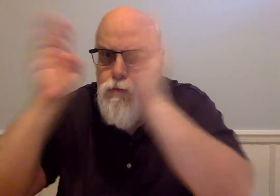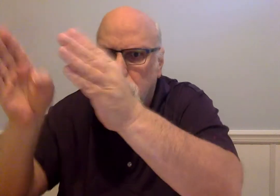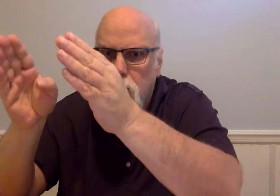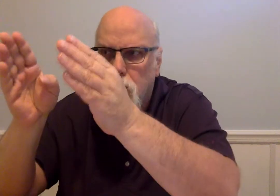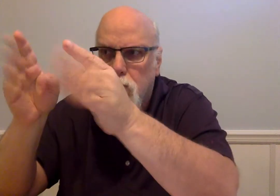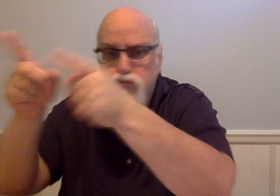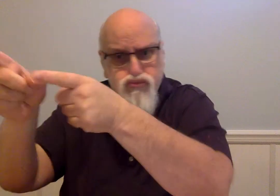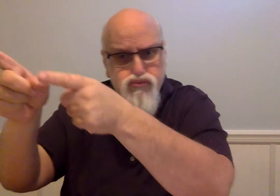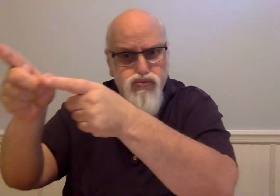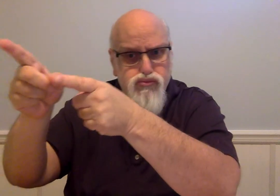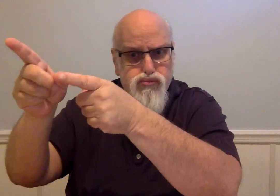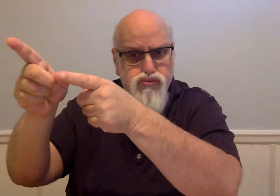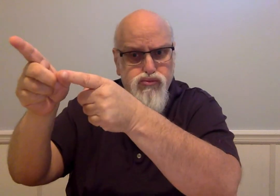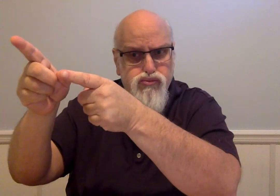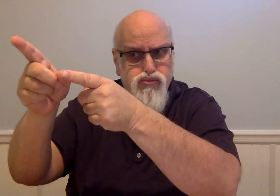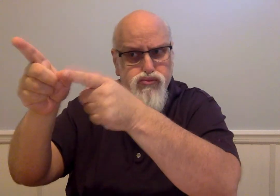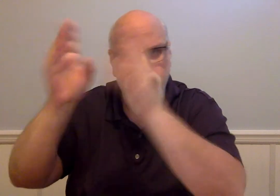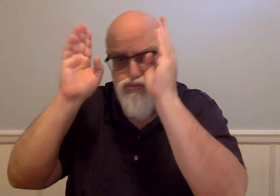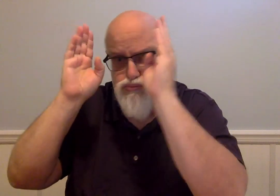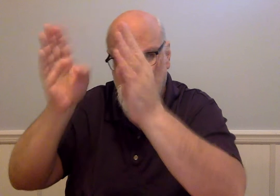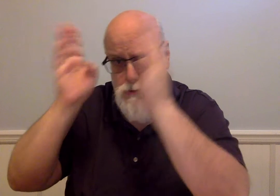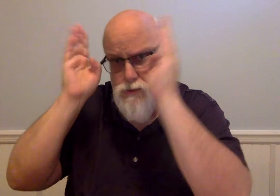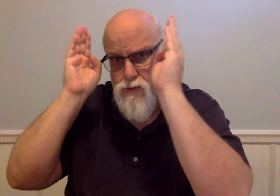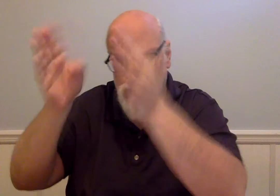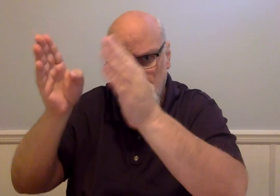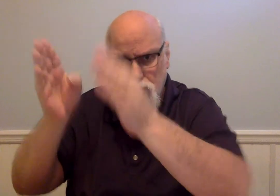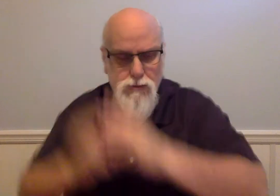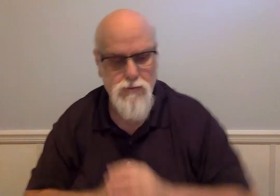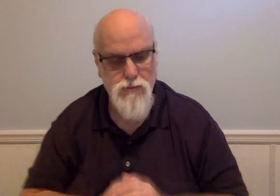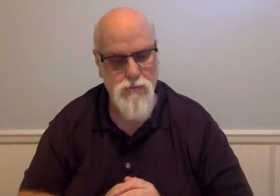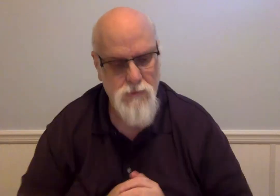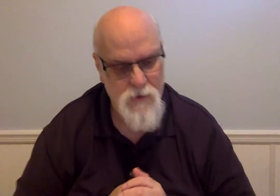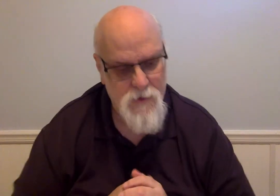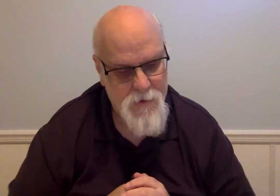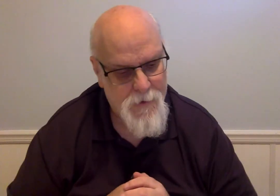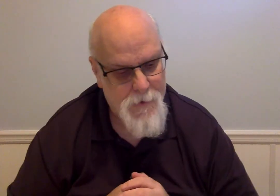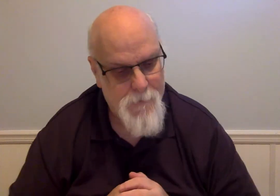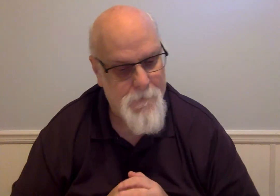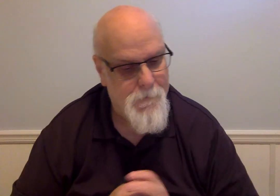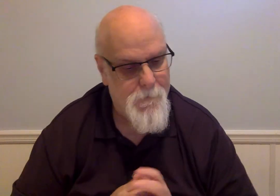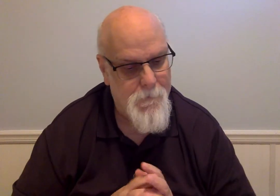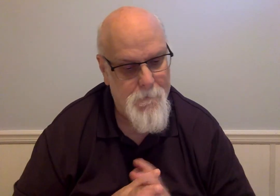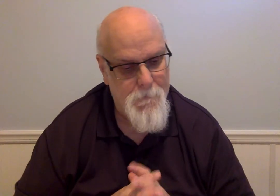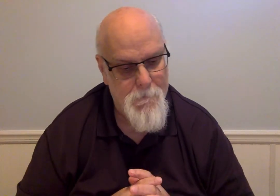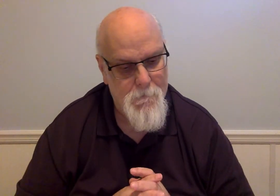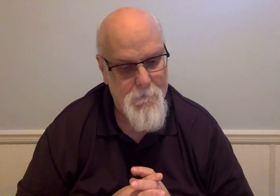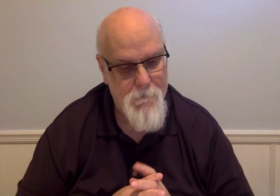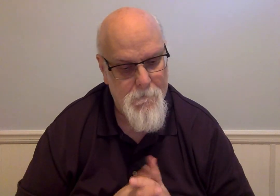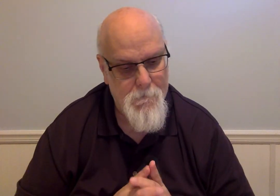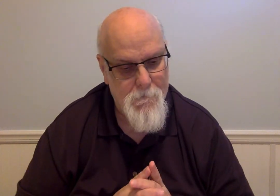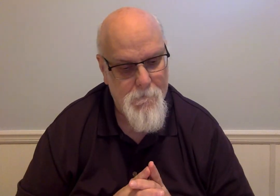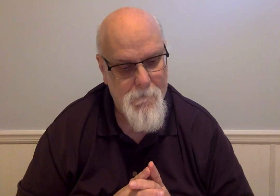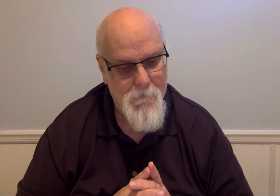Or you're going to pay attention to me, I'm going to pay attention to you. Hallway is more of a vertical movement in front of your